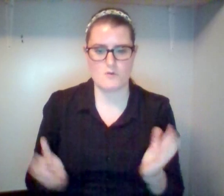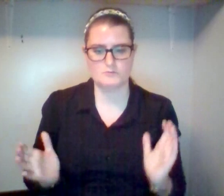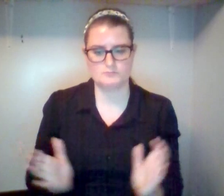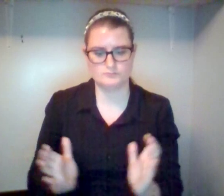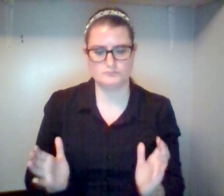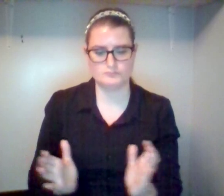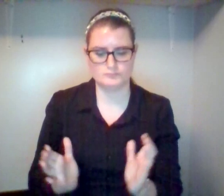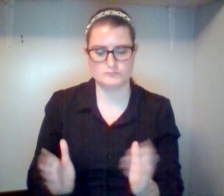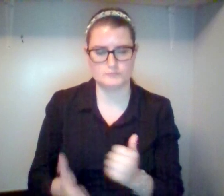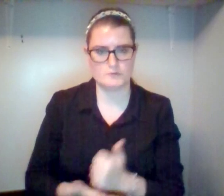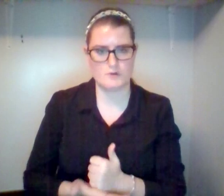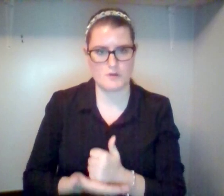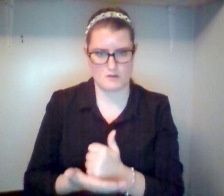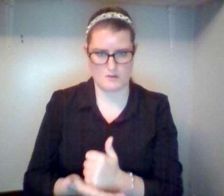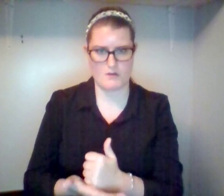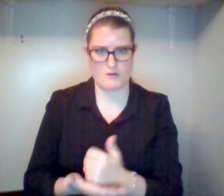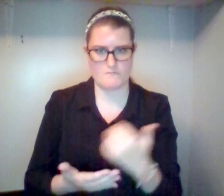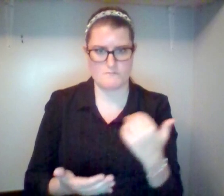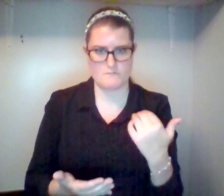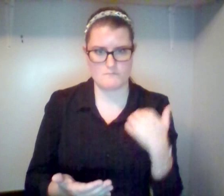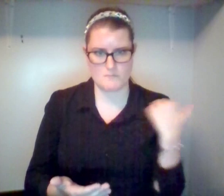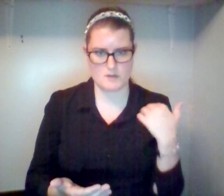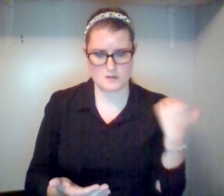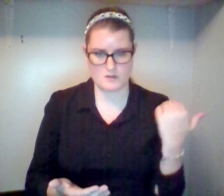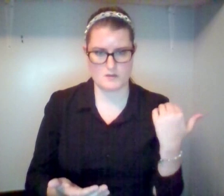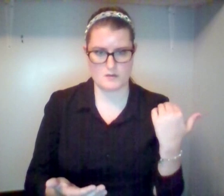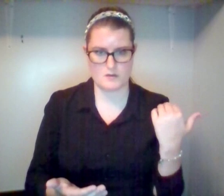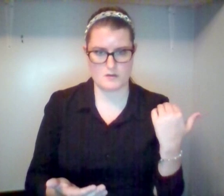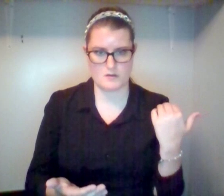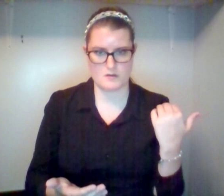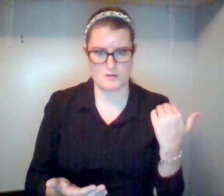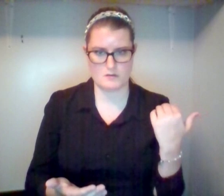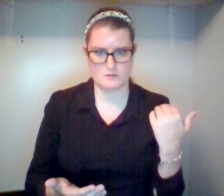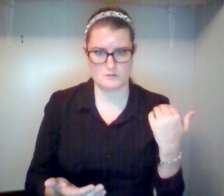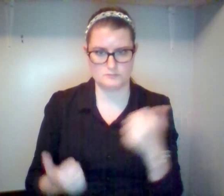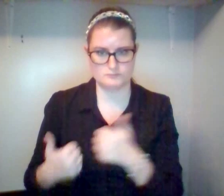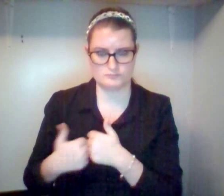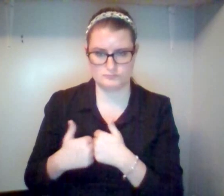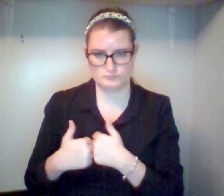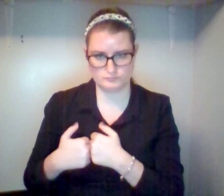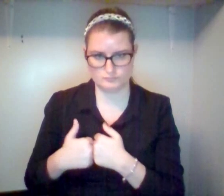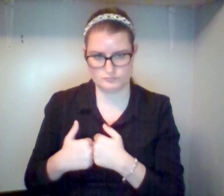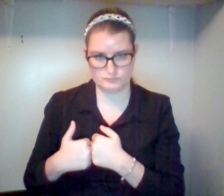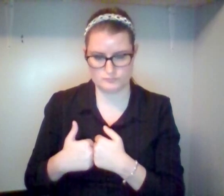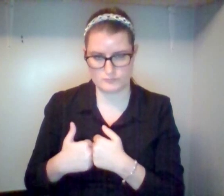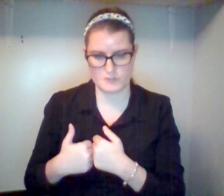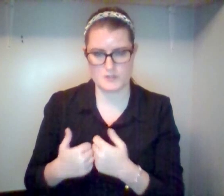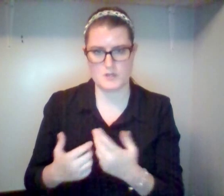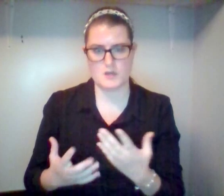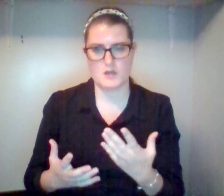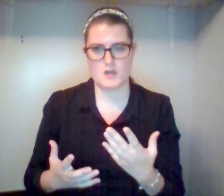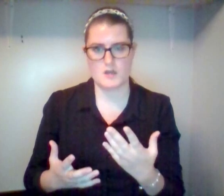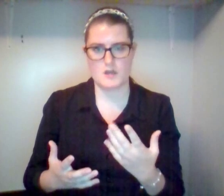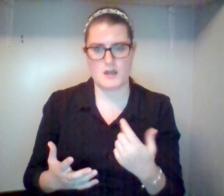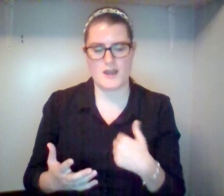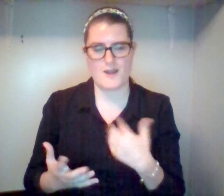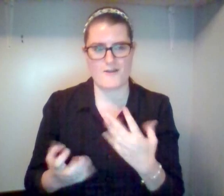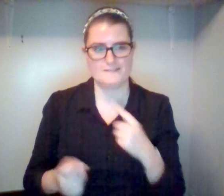it in such circumstances. In other words, I'm probably going to lean toward go ahead, take the